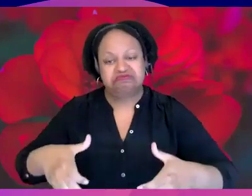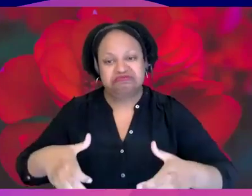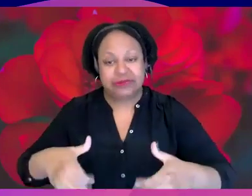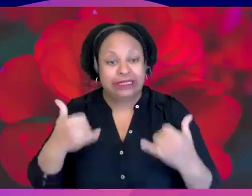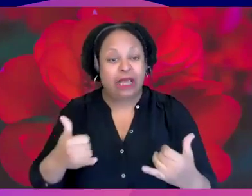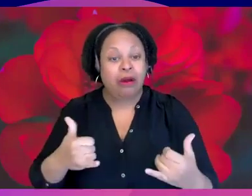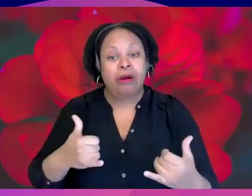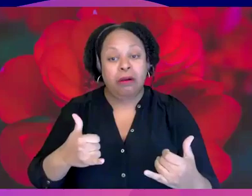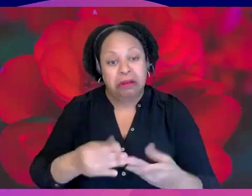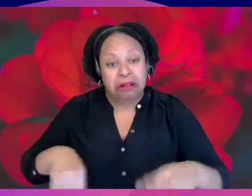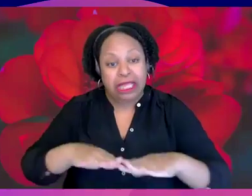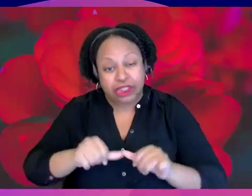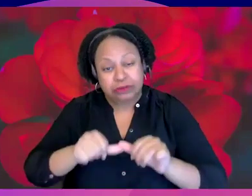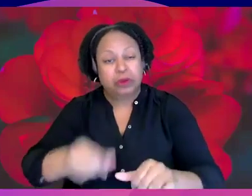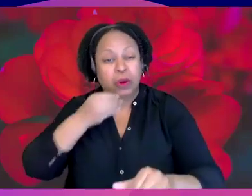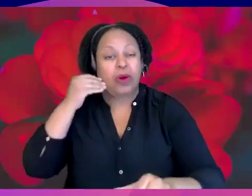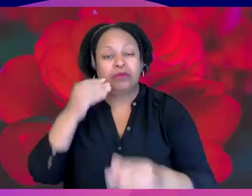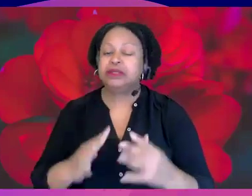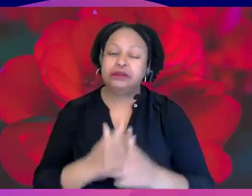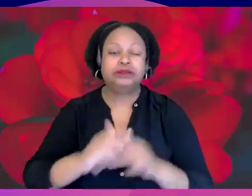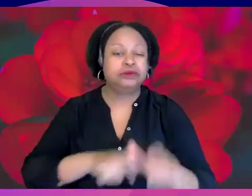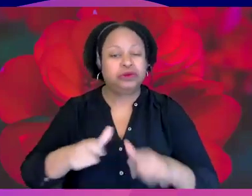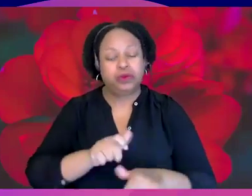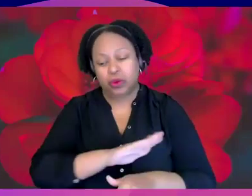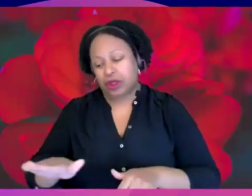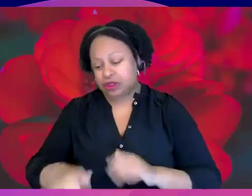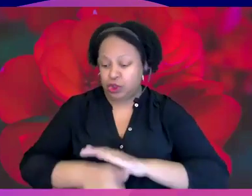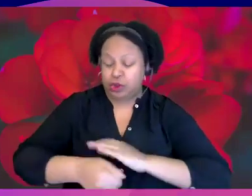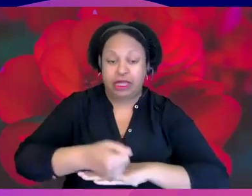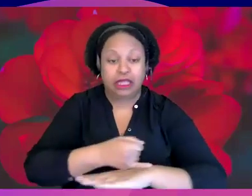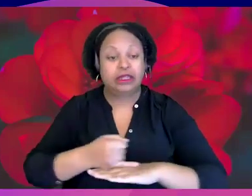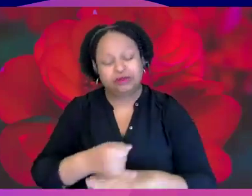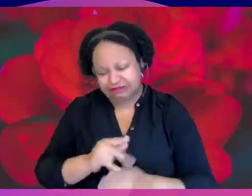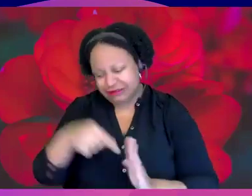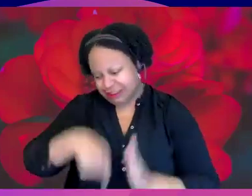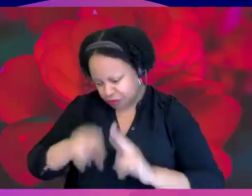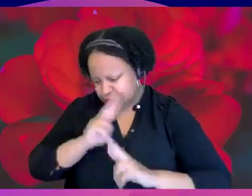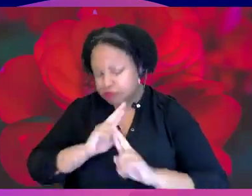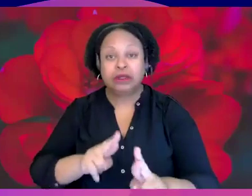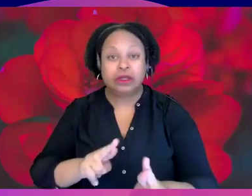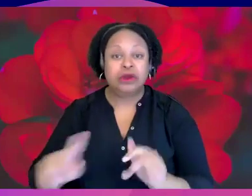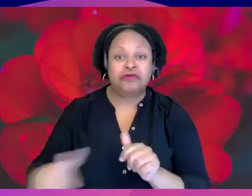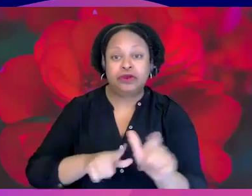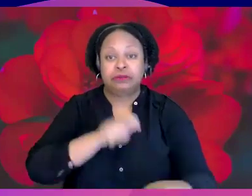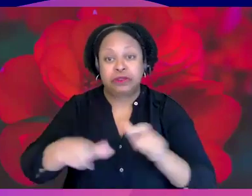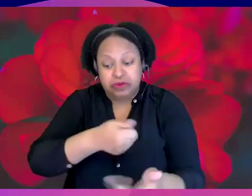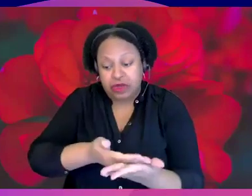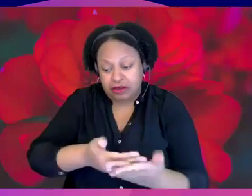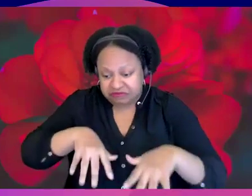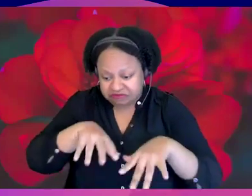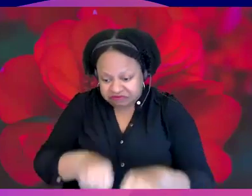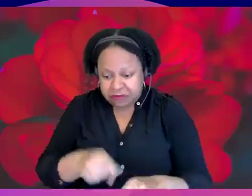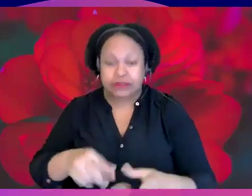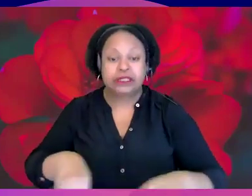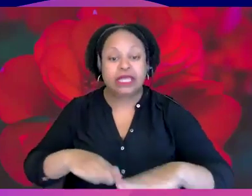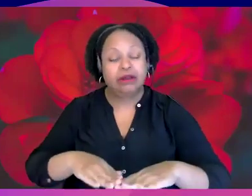Island. We give our deep respect to the first inhabitants of this land and recognized that an acknowledgement of